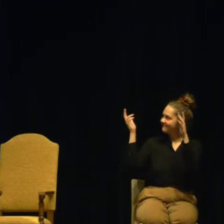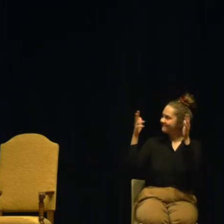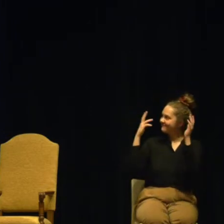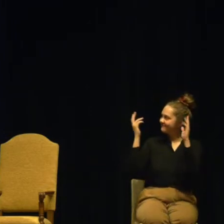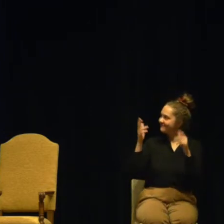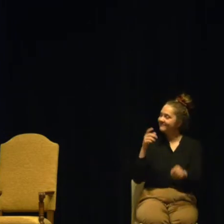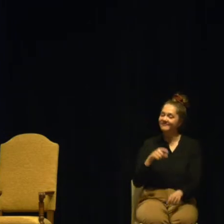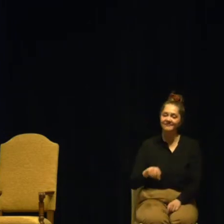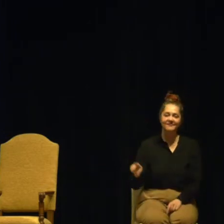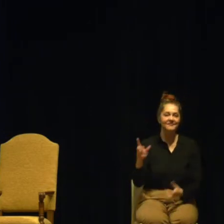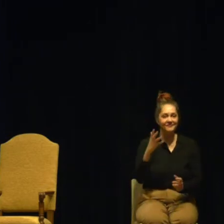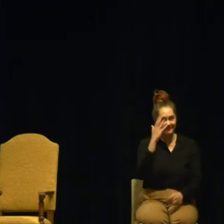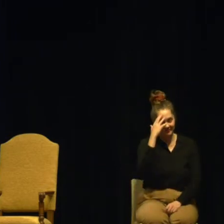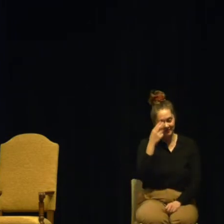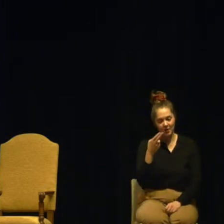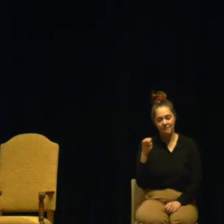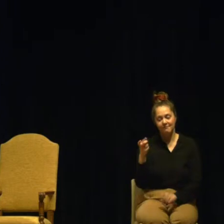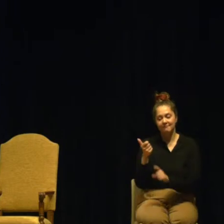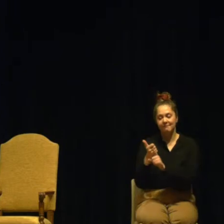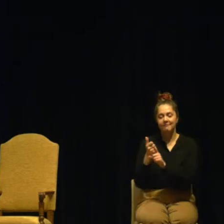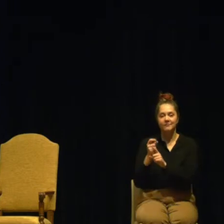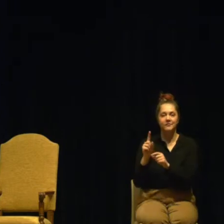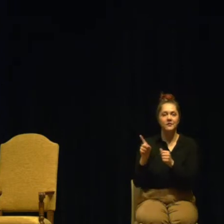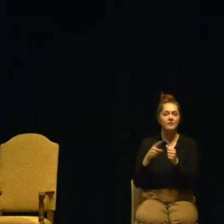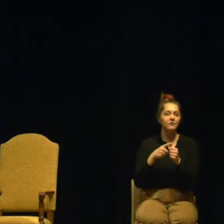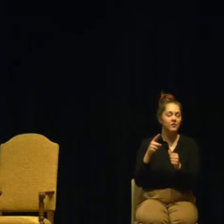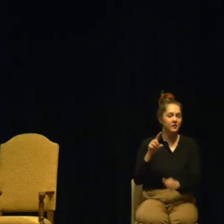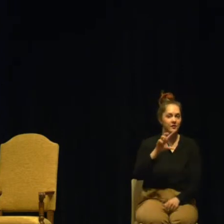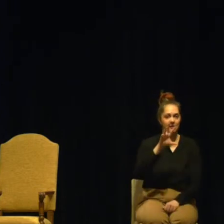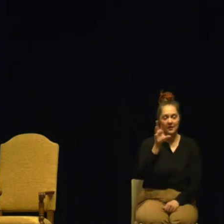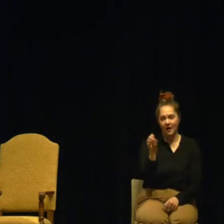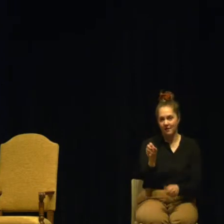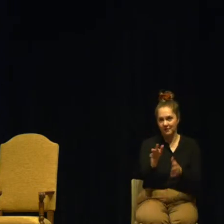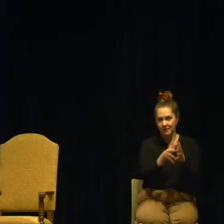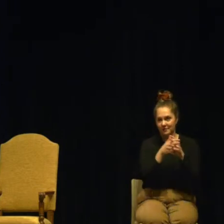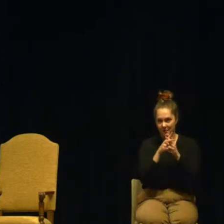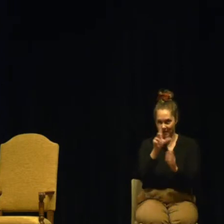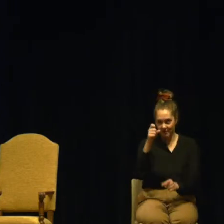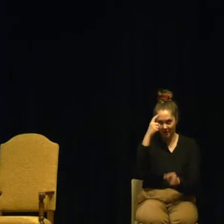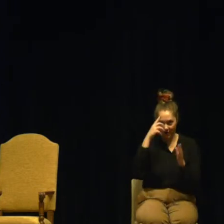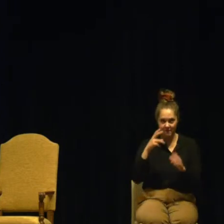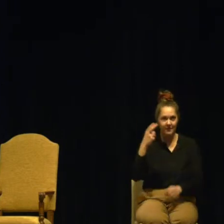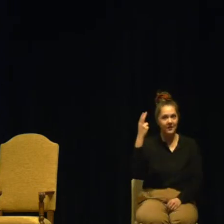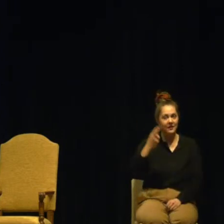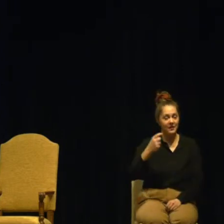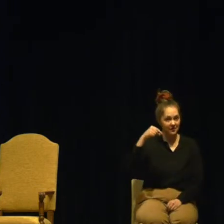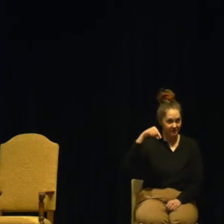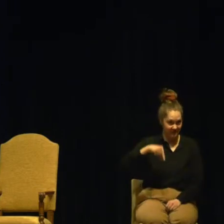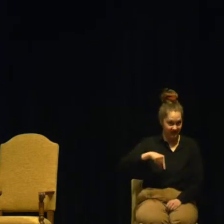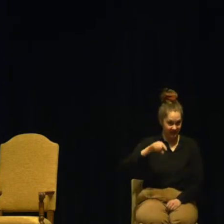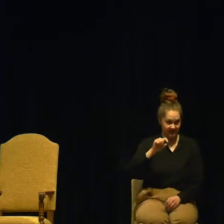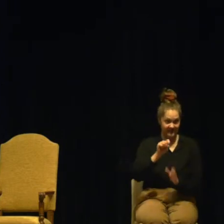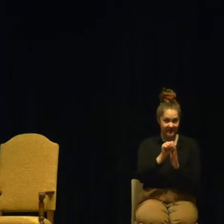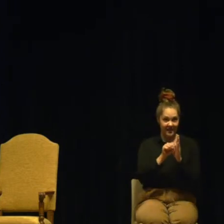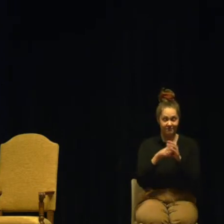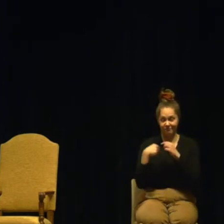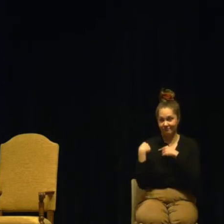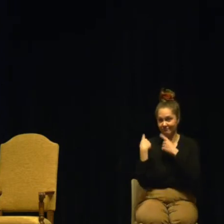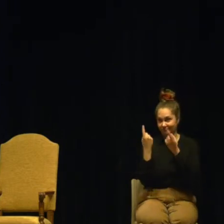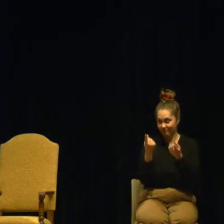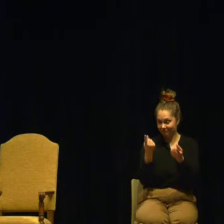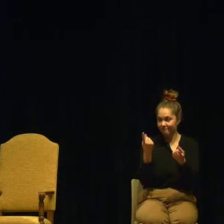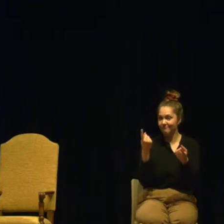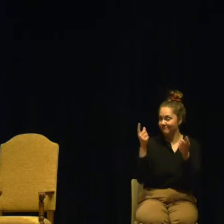As you know, he is the first African-American governor in the history of this state.